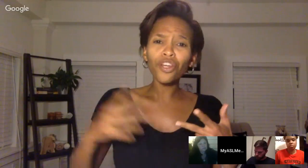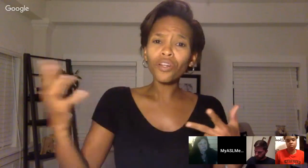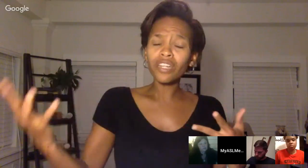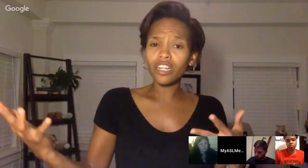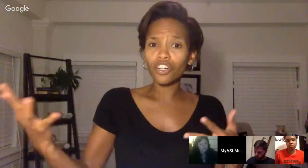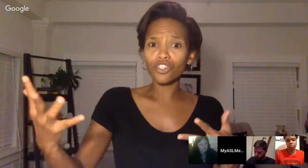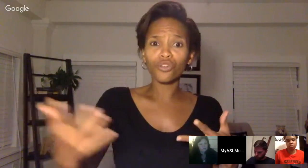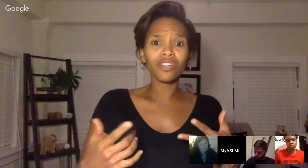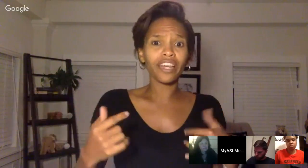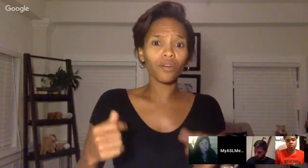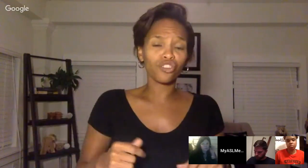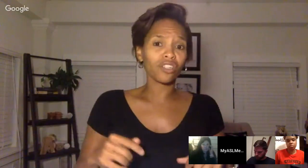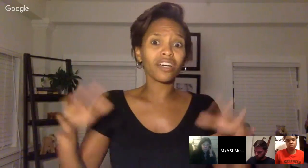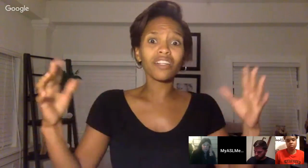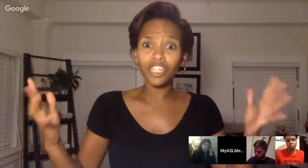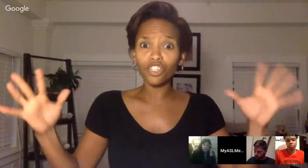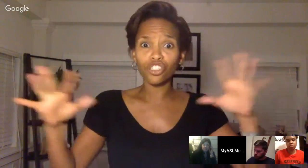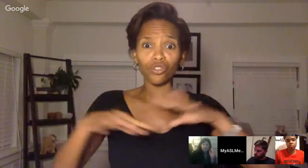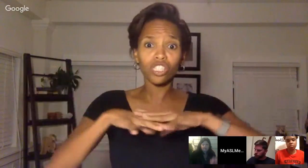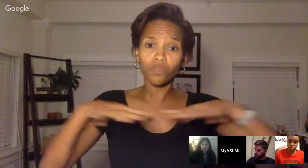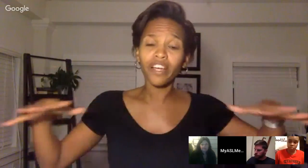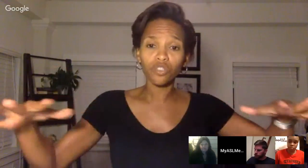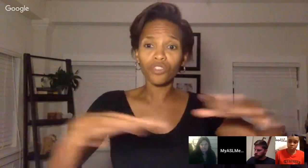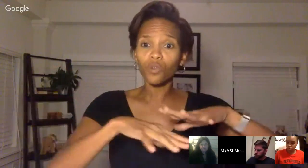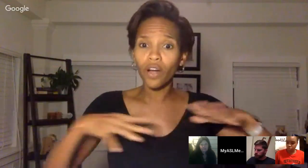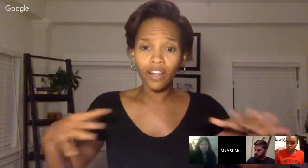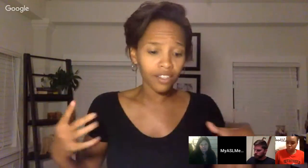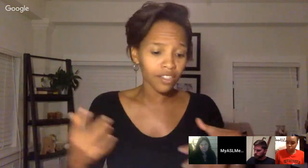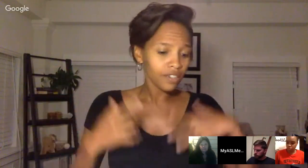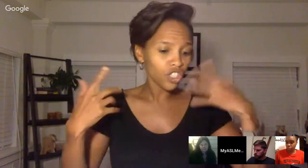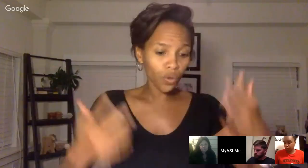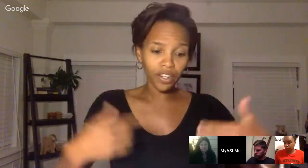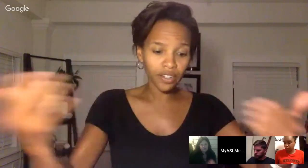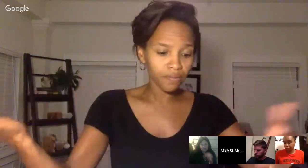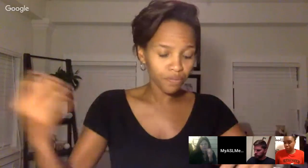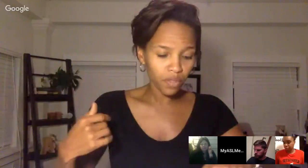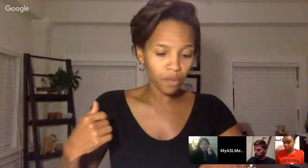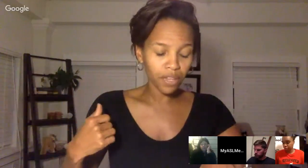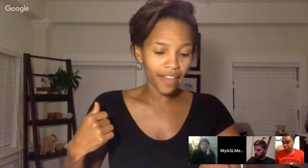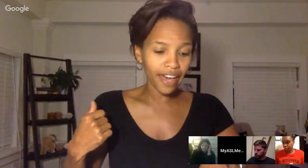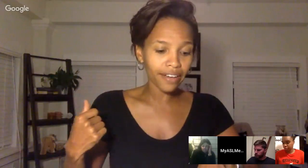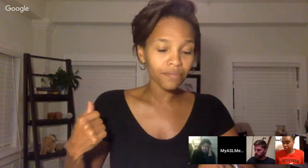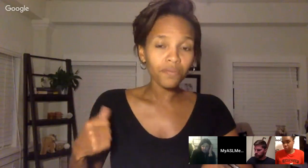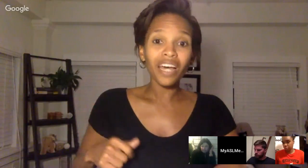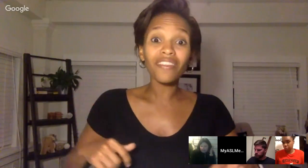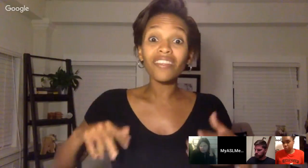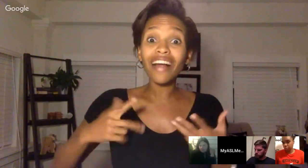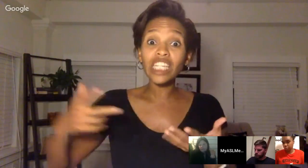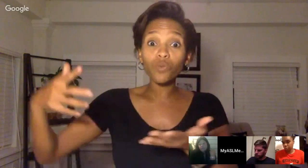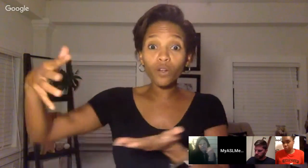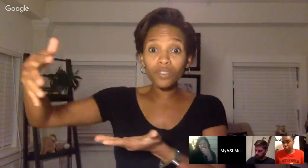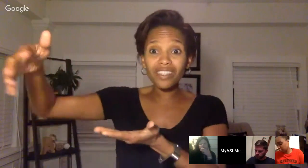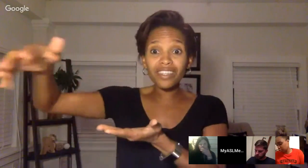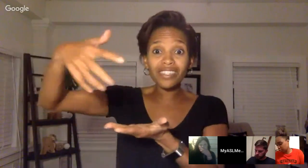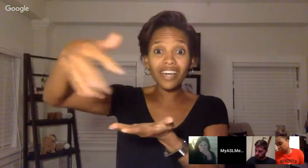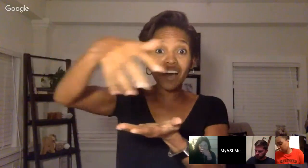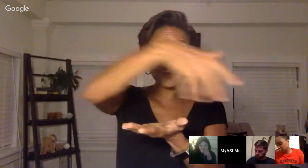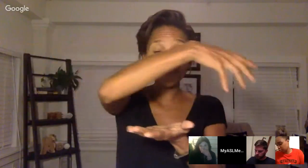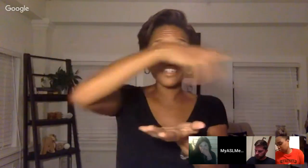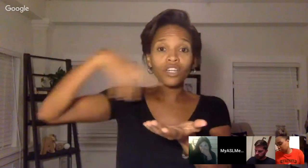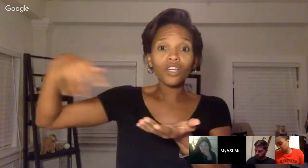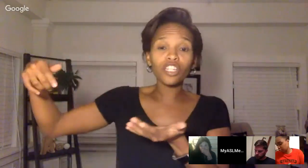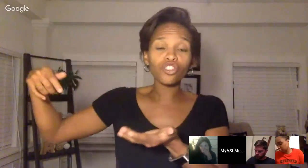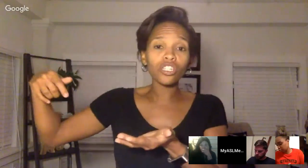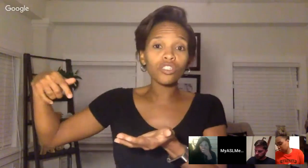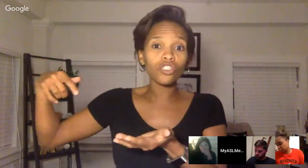And we noted in her shooting that it was just clear. She used space really well. So we're going to apply that. And then the last one was this